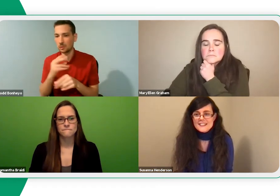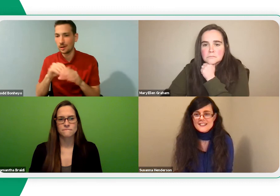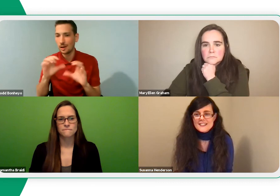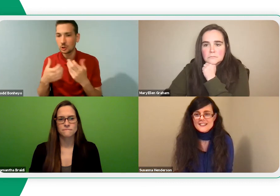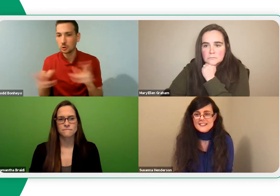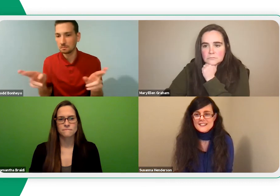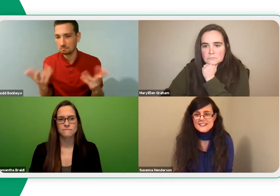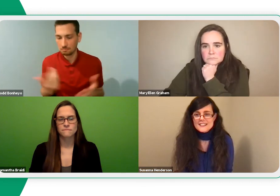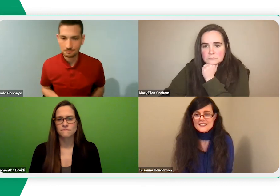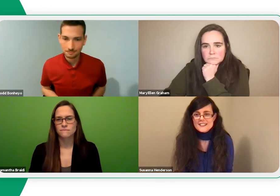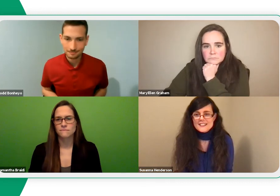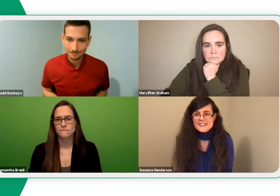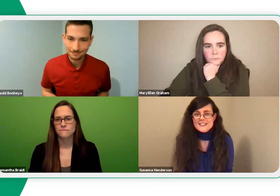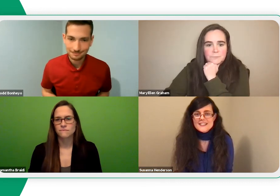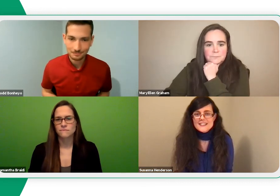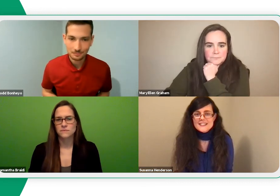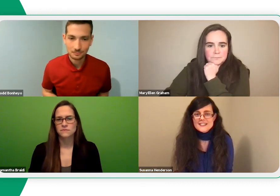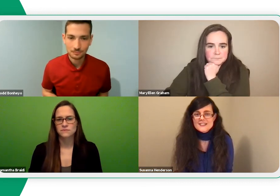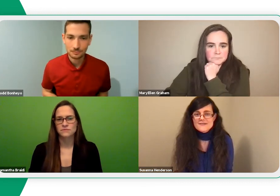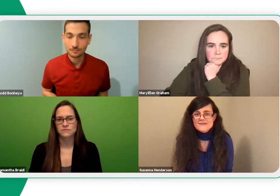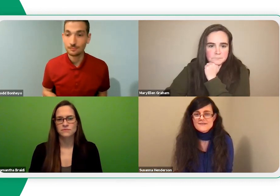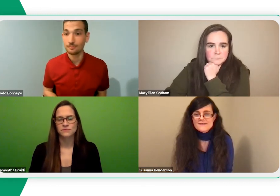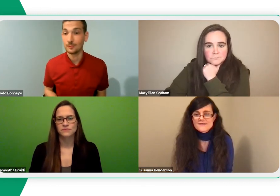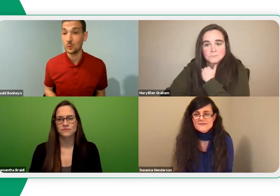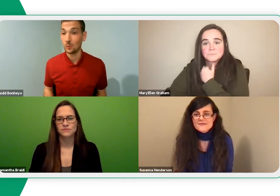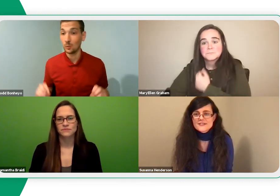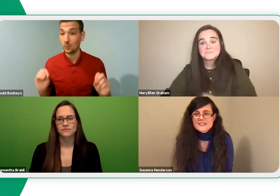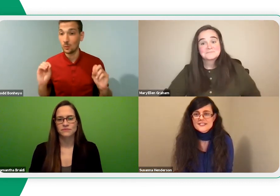app, you can learn a little bit more about them.